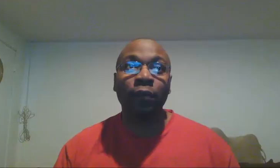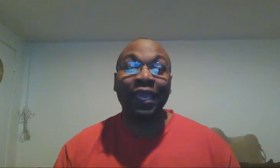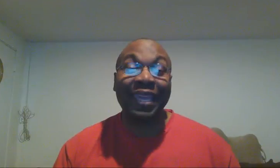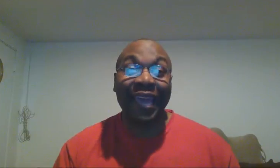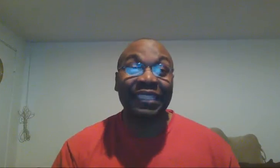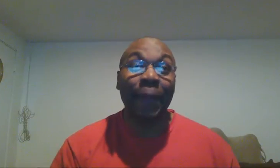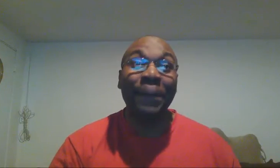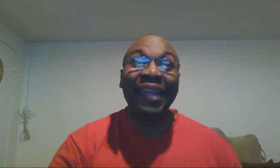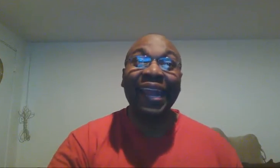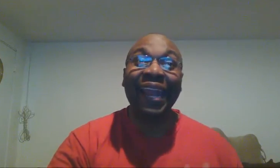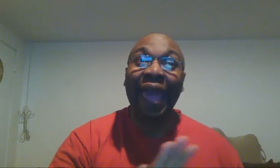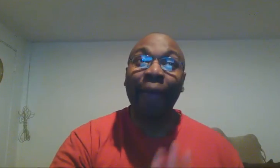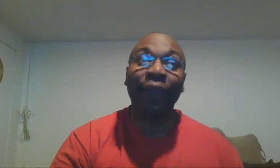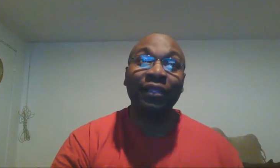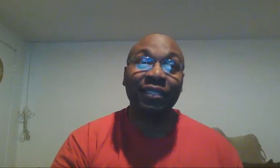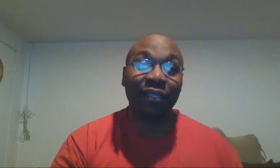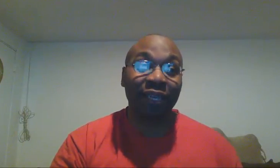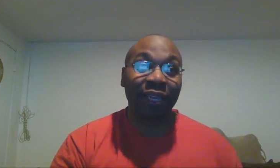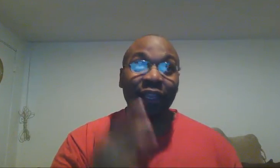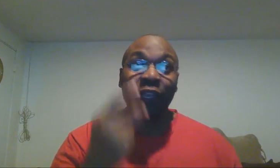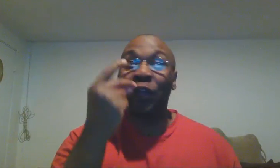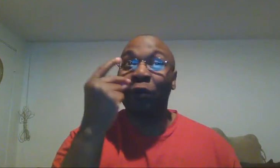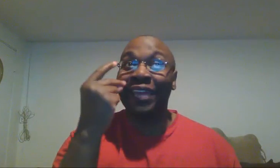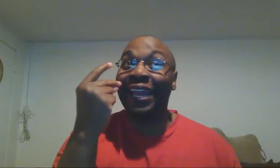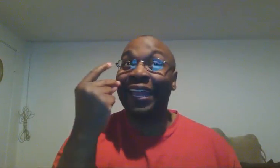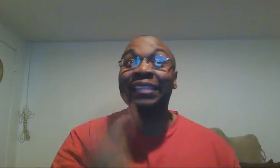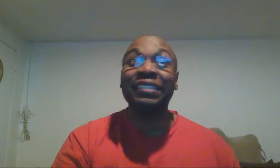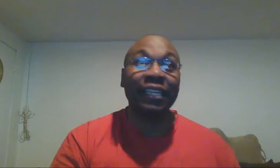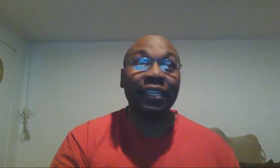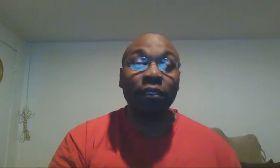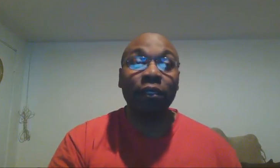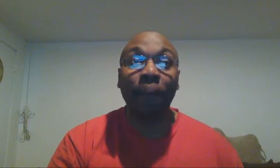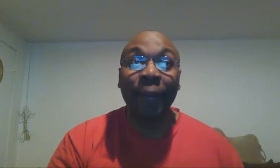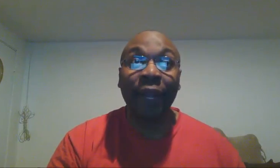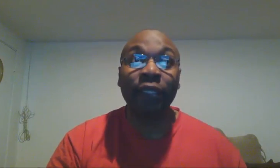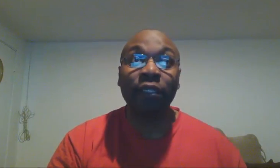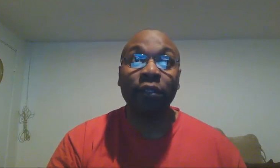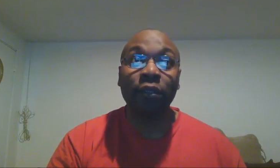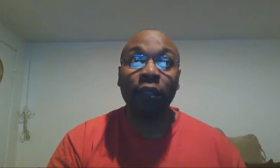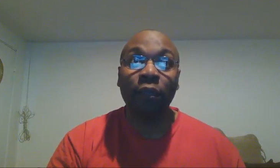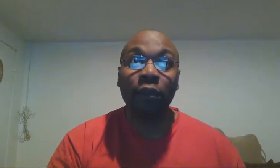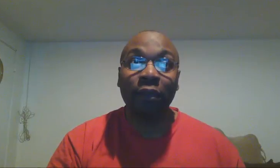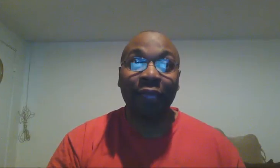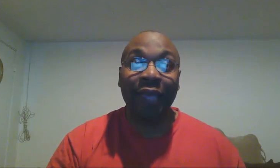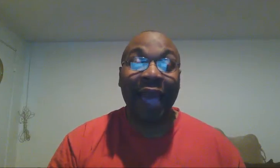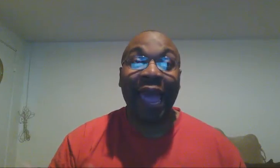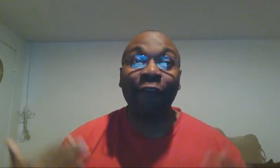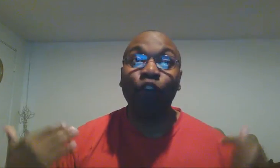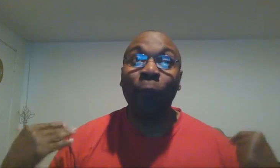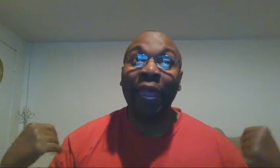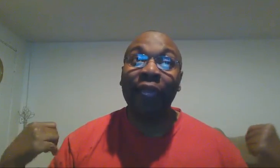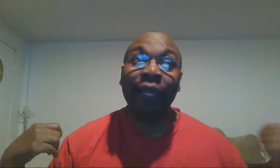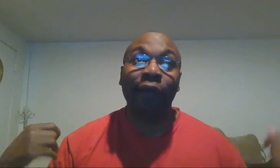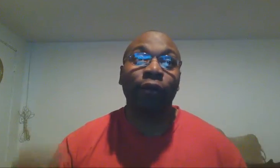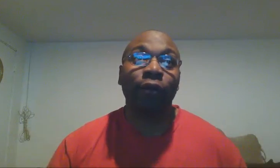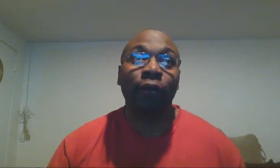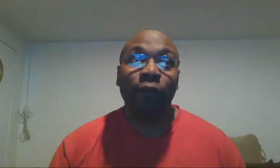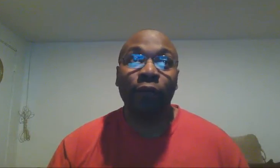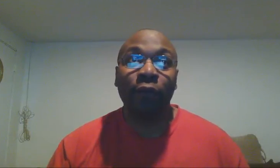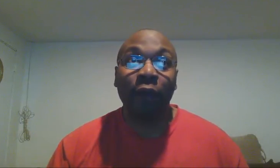Yes, it may not have happened, you know, that instant, but I have no pain now.